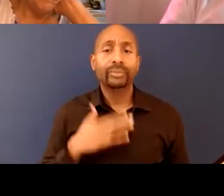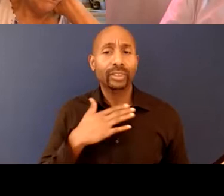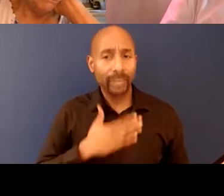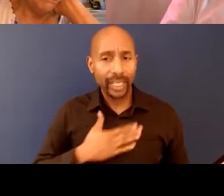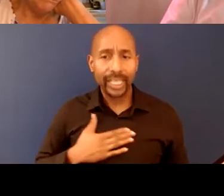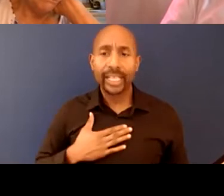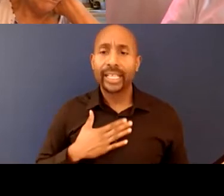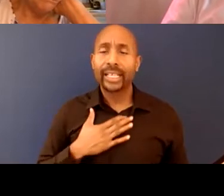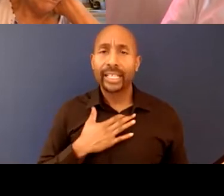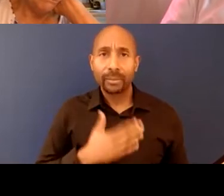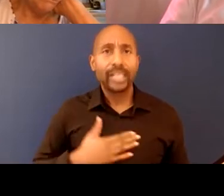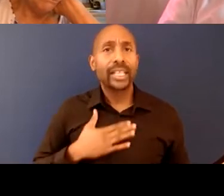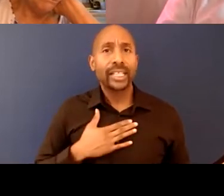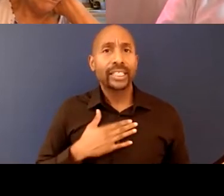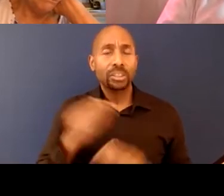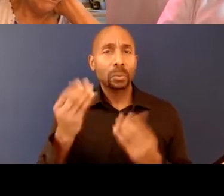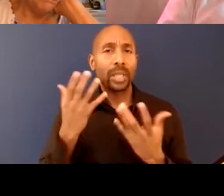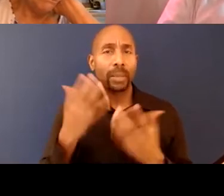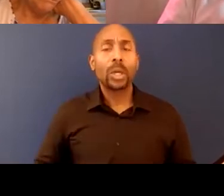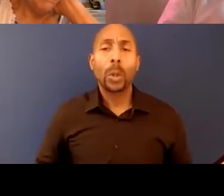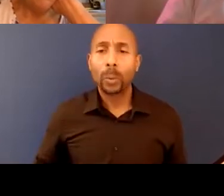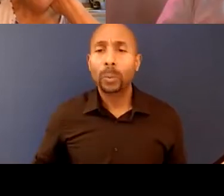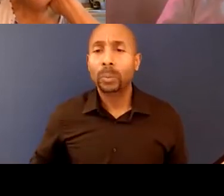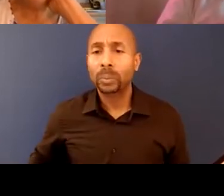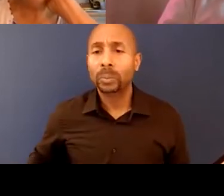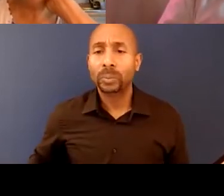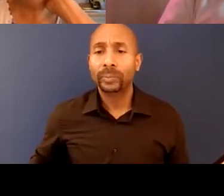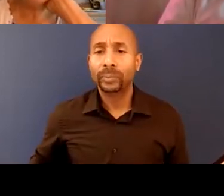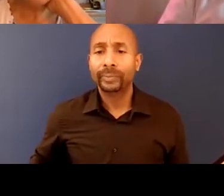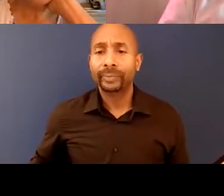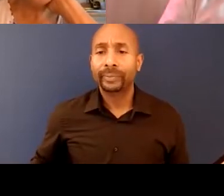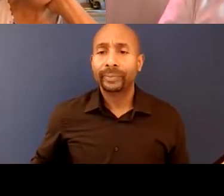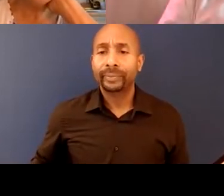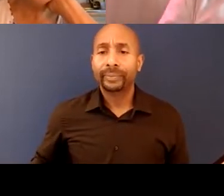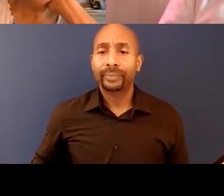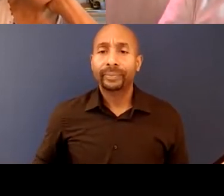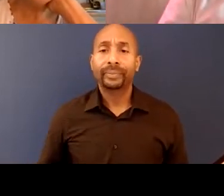please let me know. I am going to ask